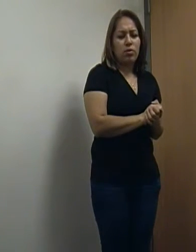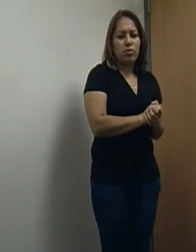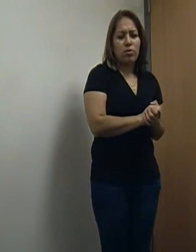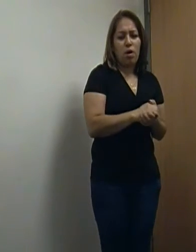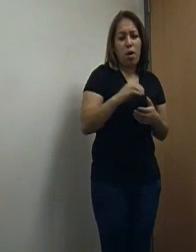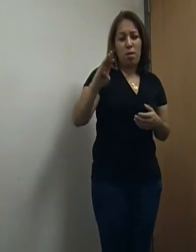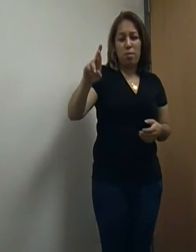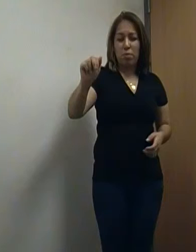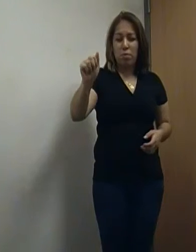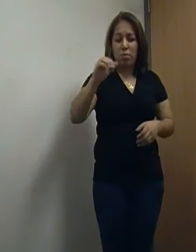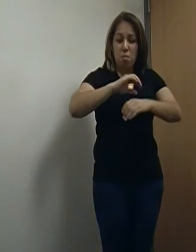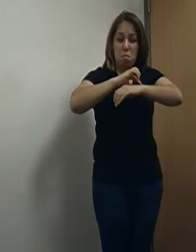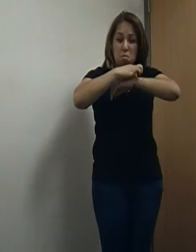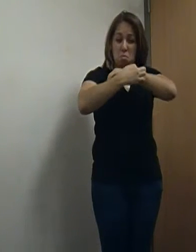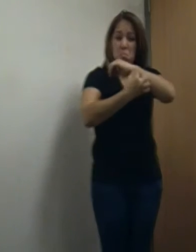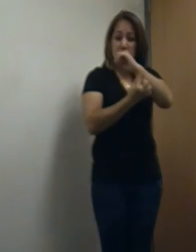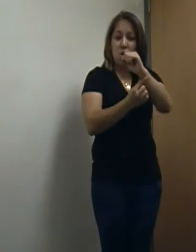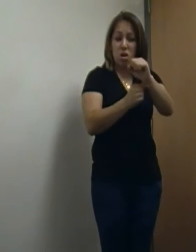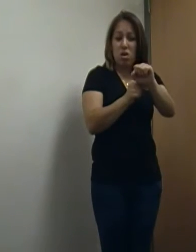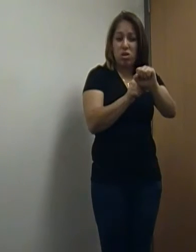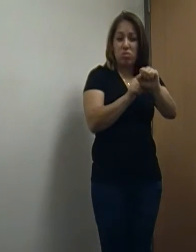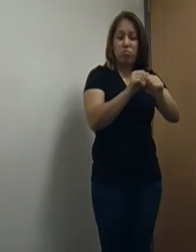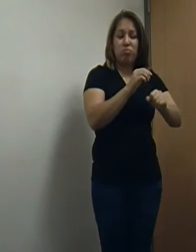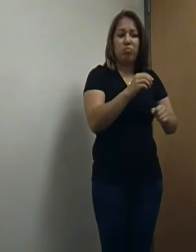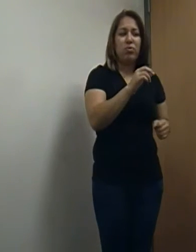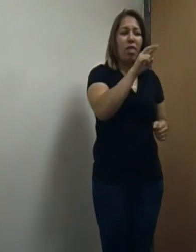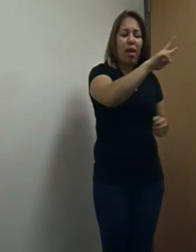charms used on the old farm horses years and years ago.